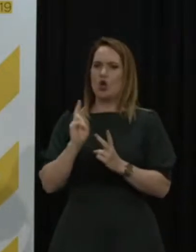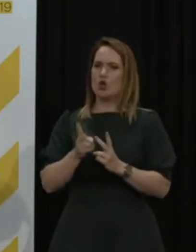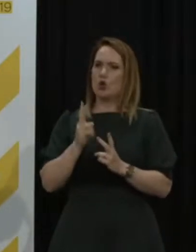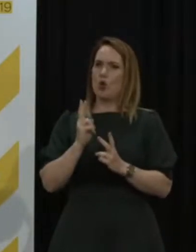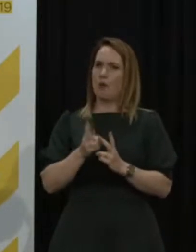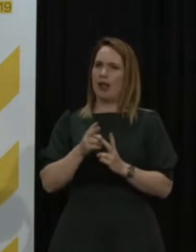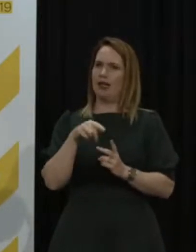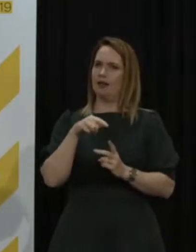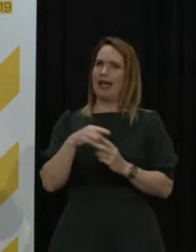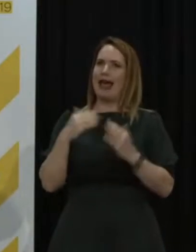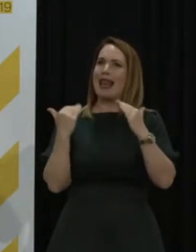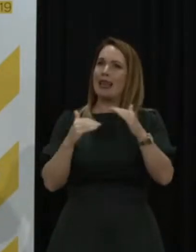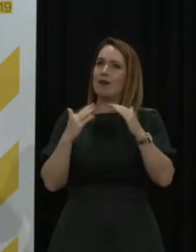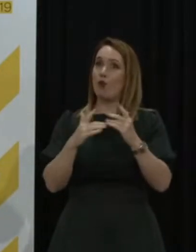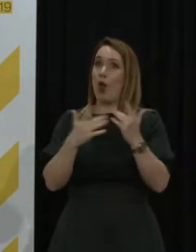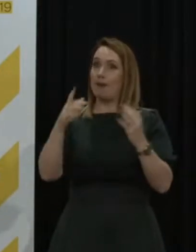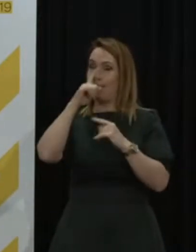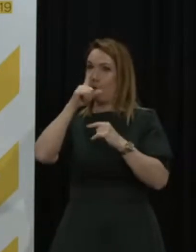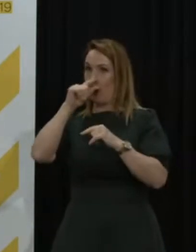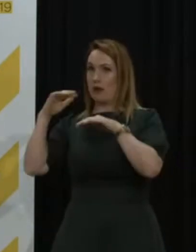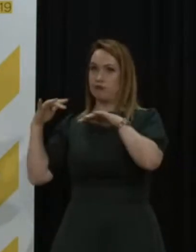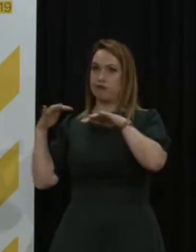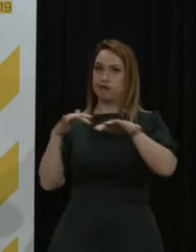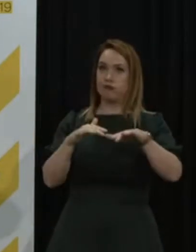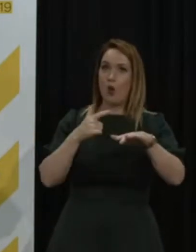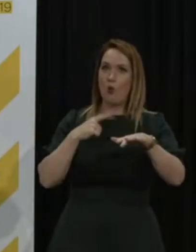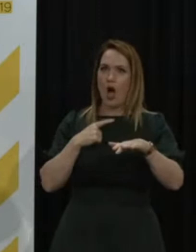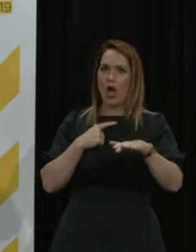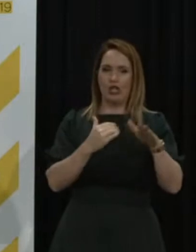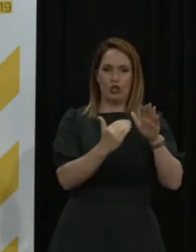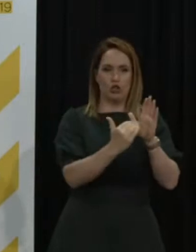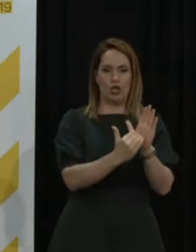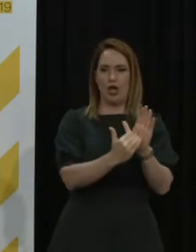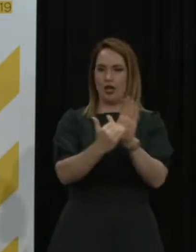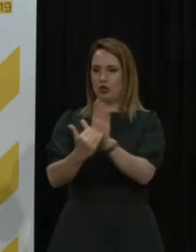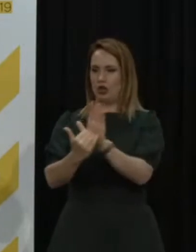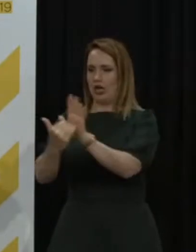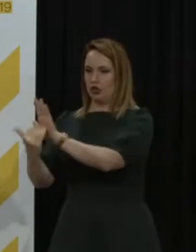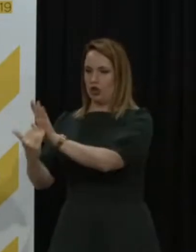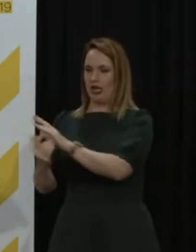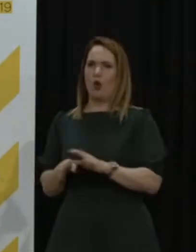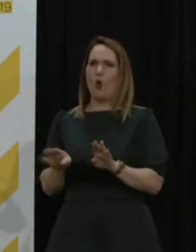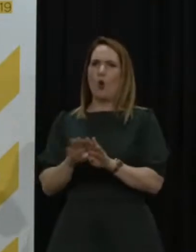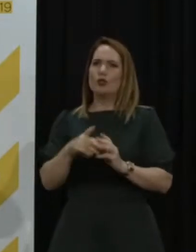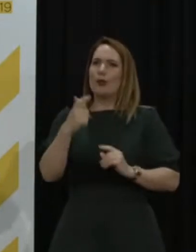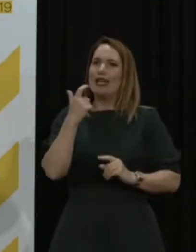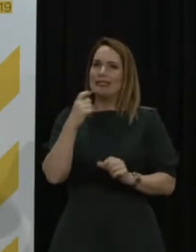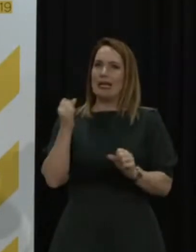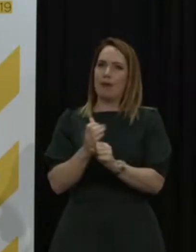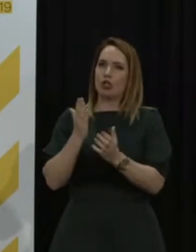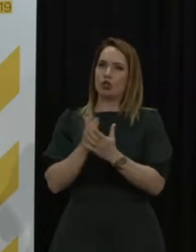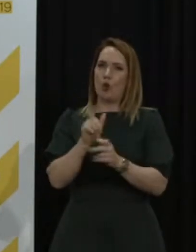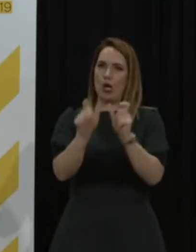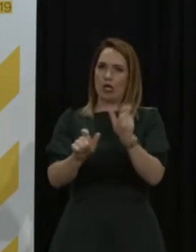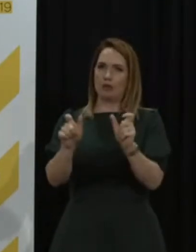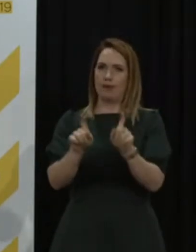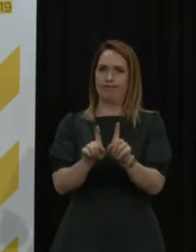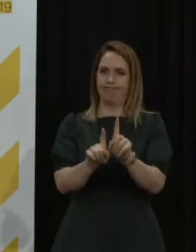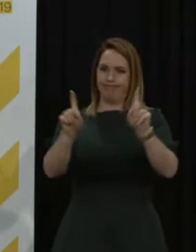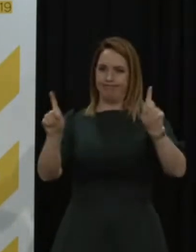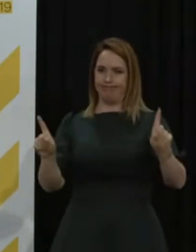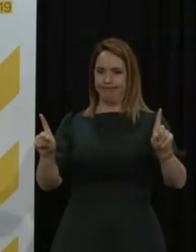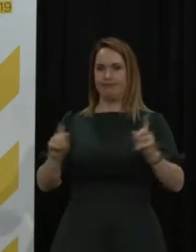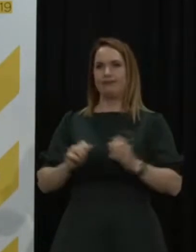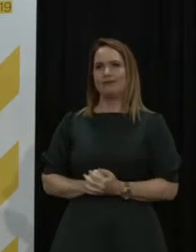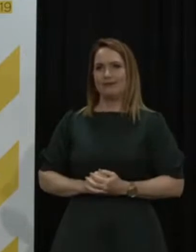by the number of chairs and hairdressers available, and distancing between customers can be easily maintained. I know this